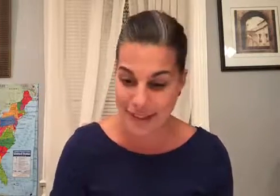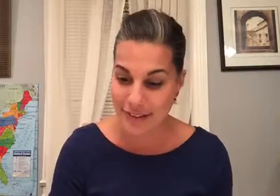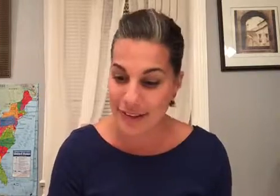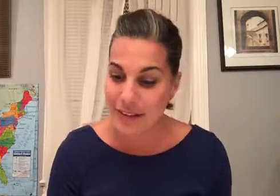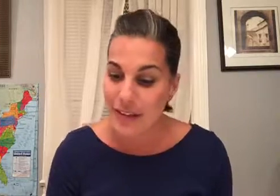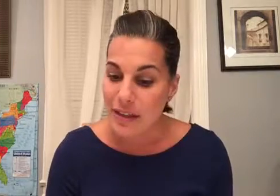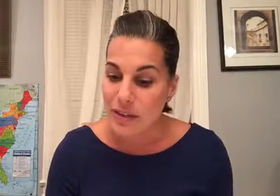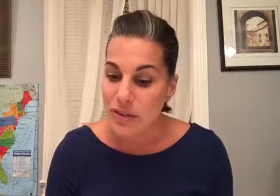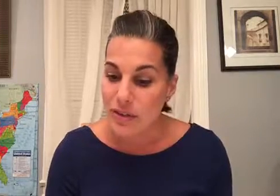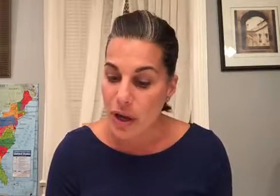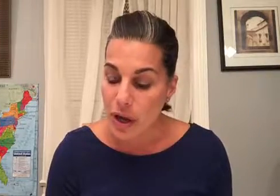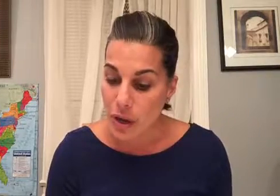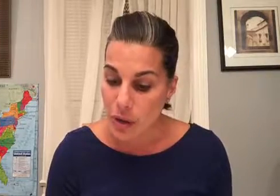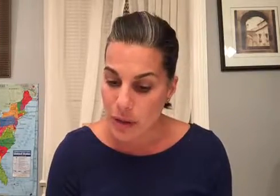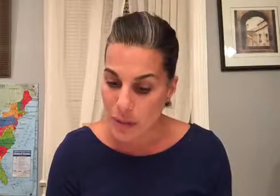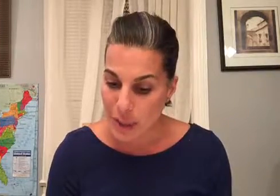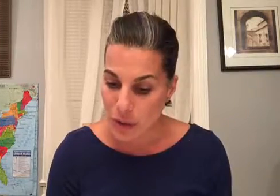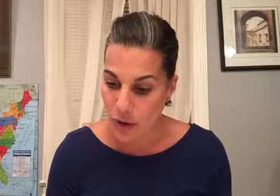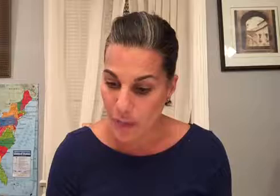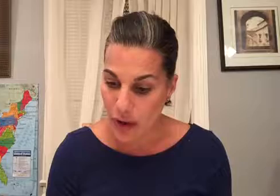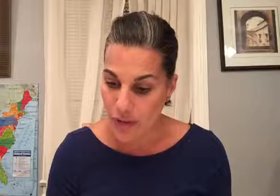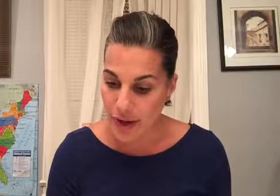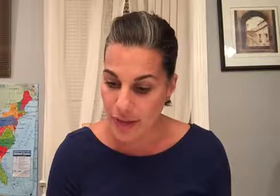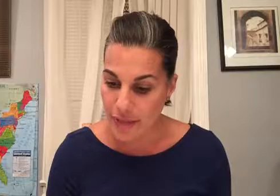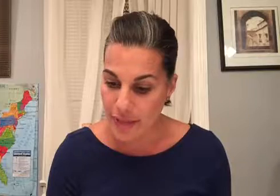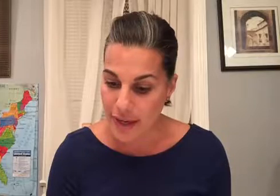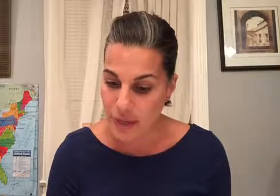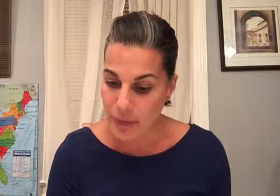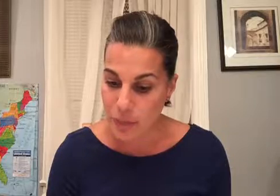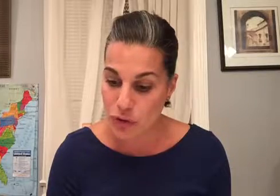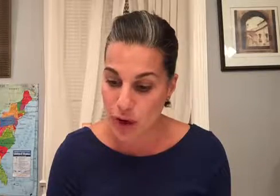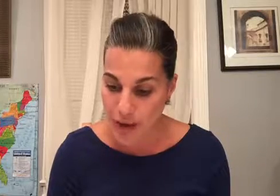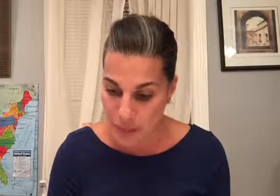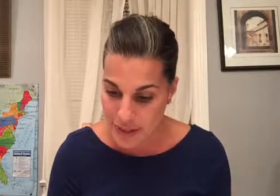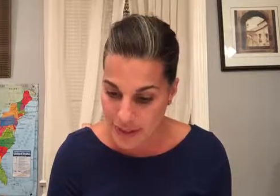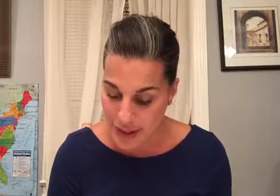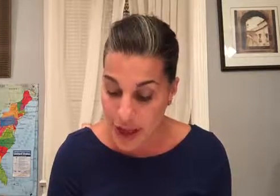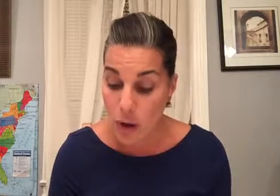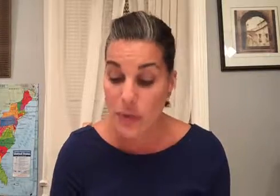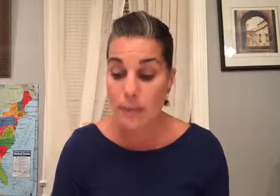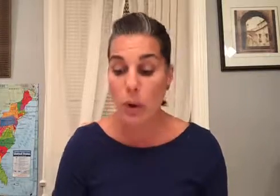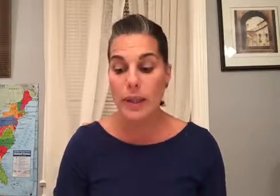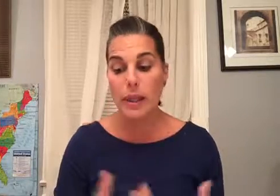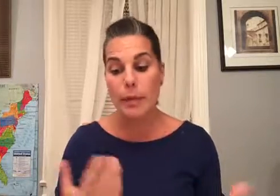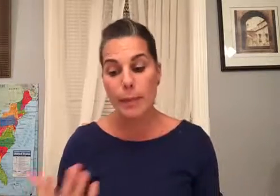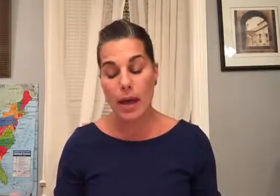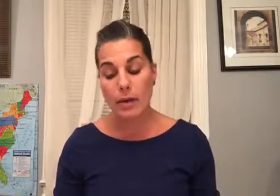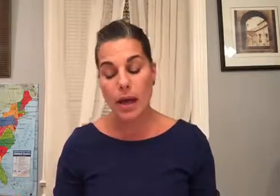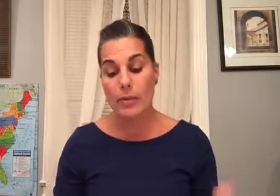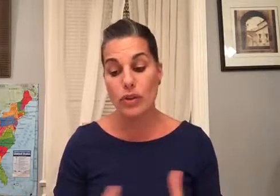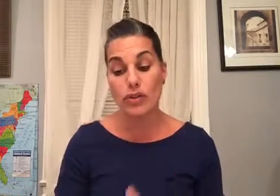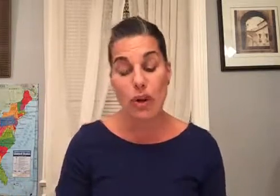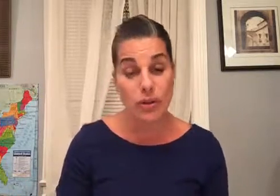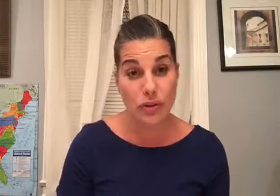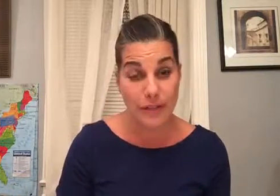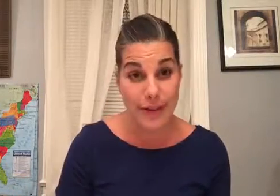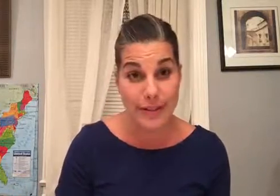exciting. So let me make sure we covered everything. Do deaf people drive? We did that. We spoke a little bit about the structure of